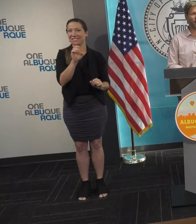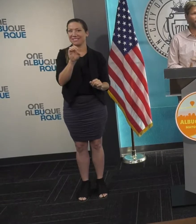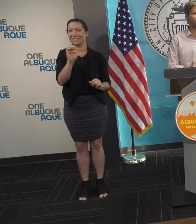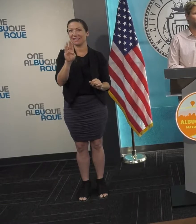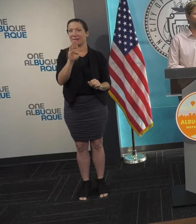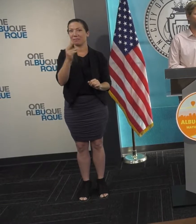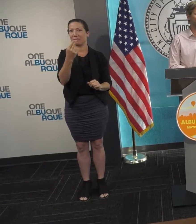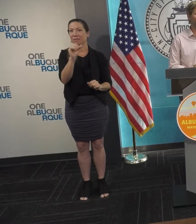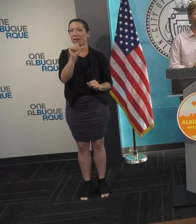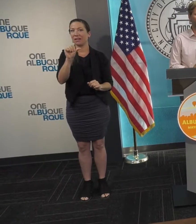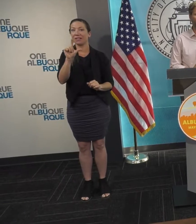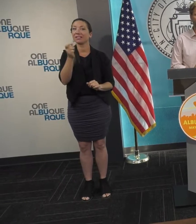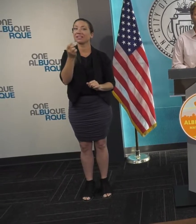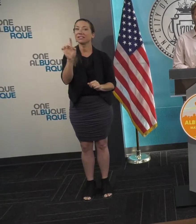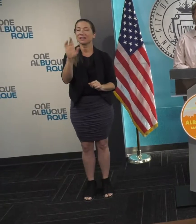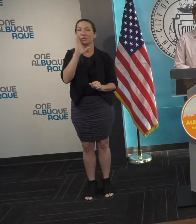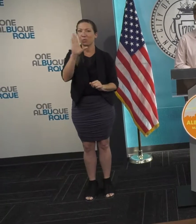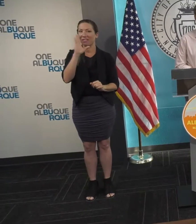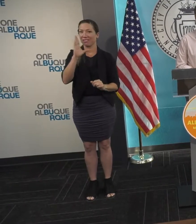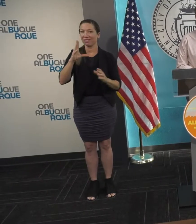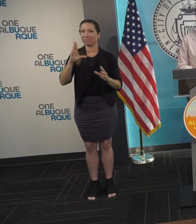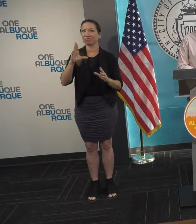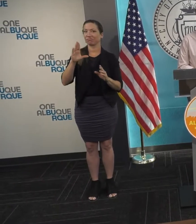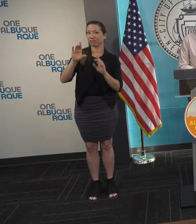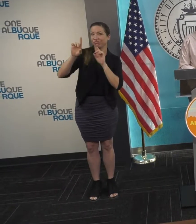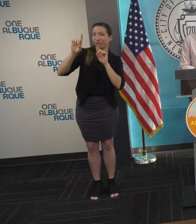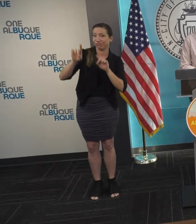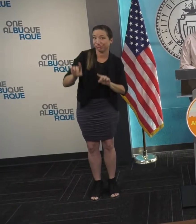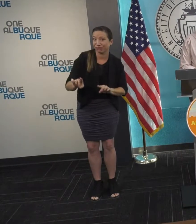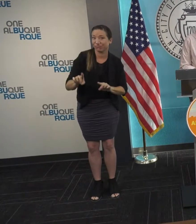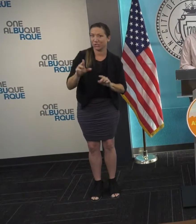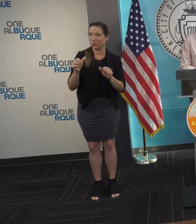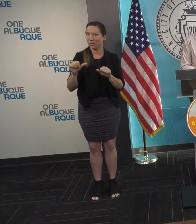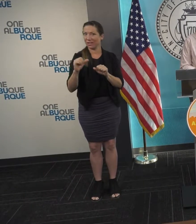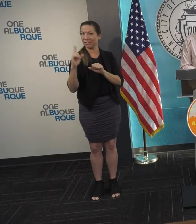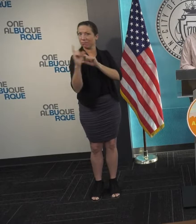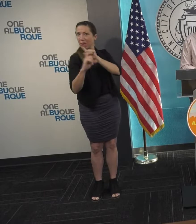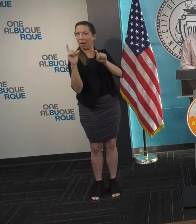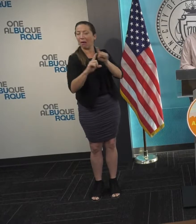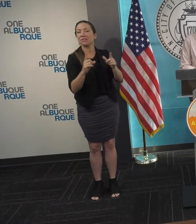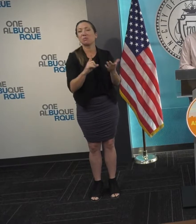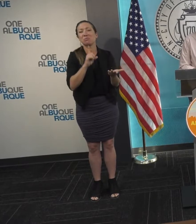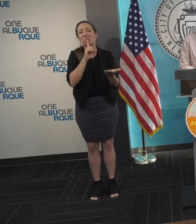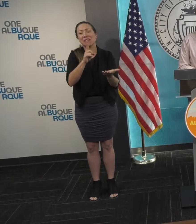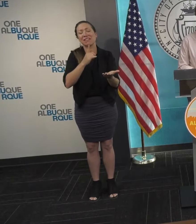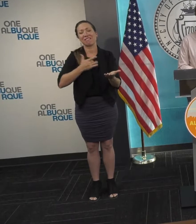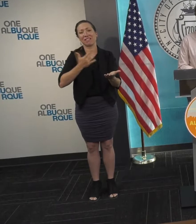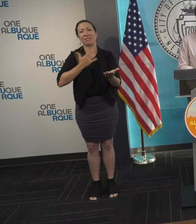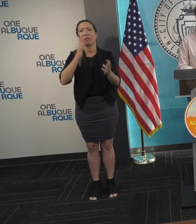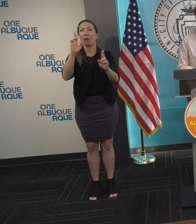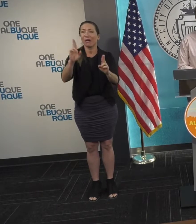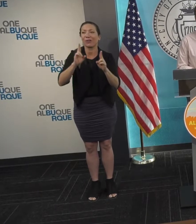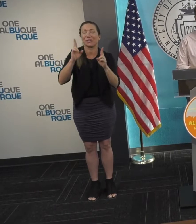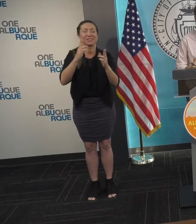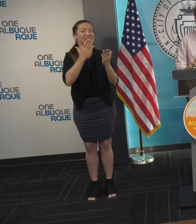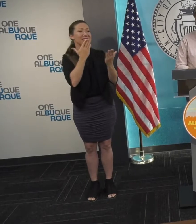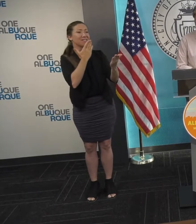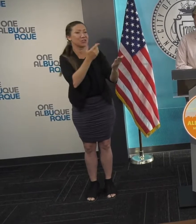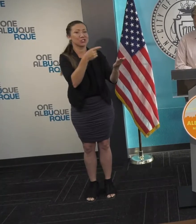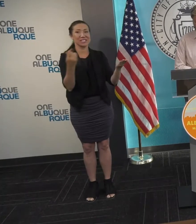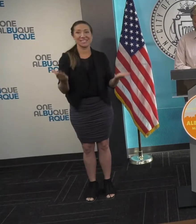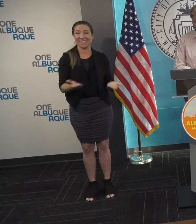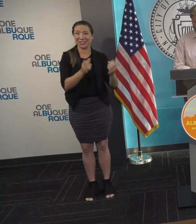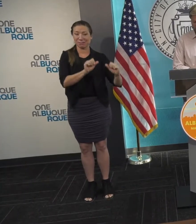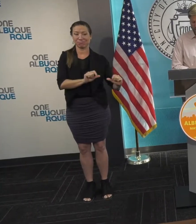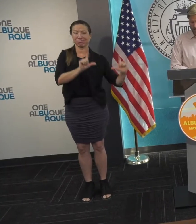those will come through, and so we'll work through that. But we're especially honored and grateful for her to be here, and also her willingness